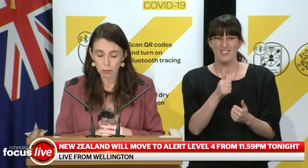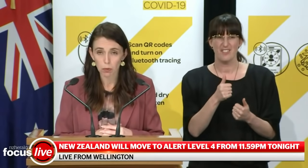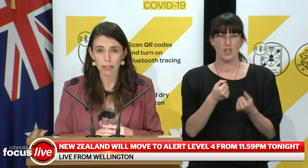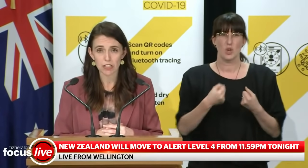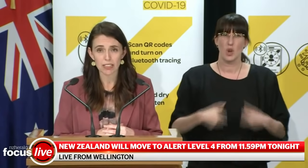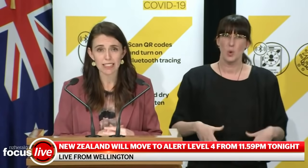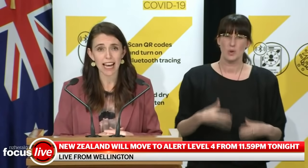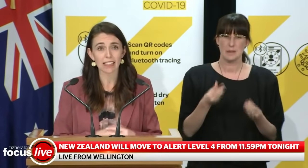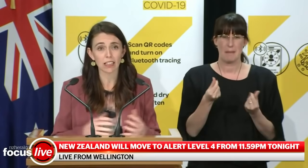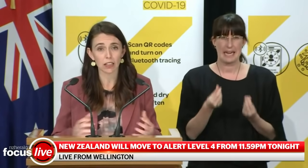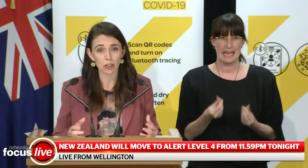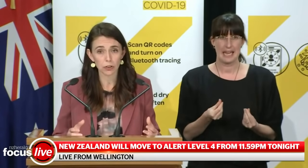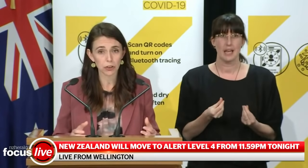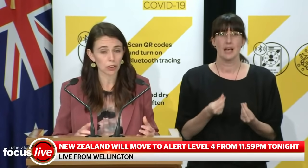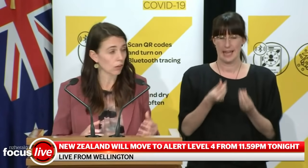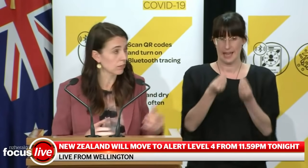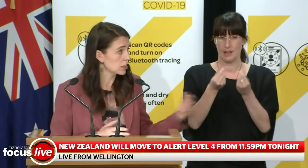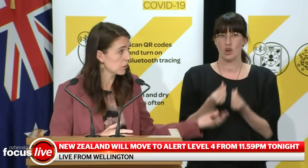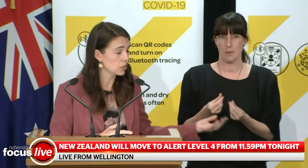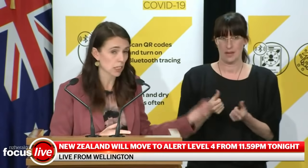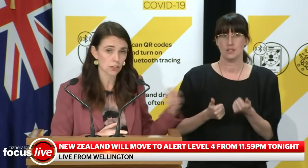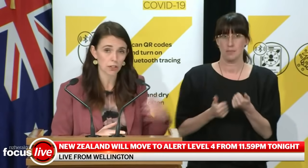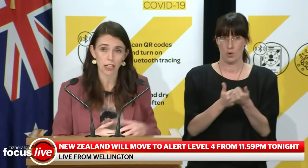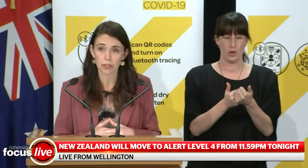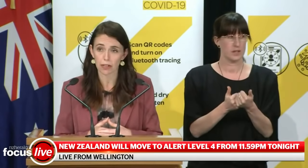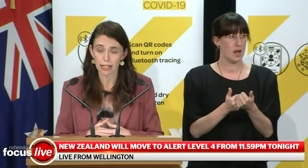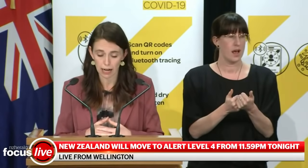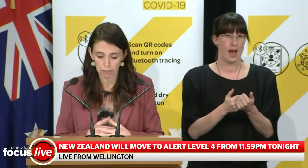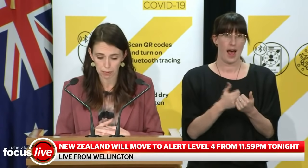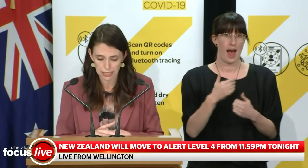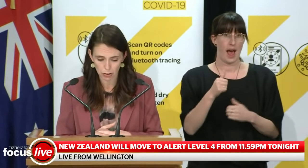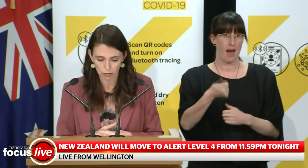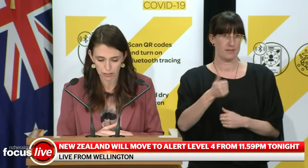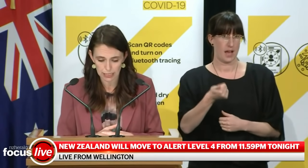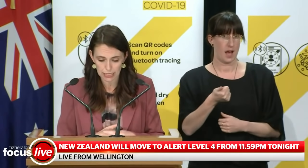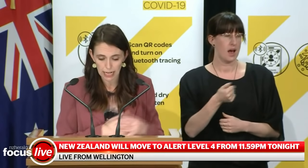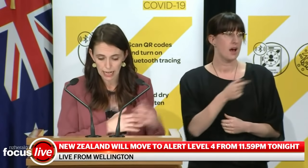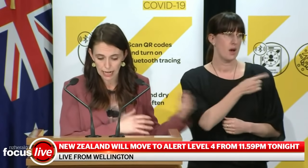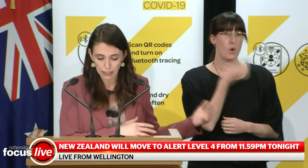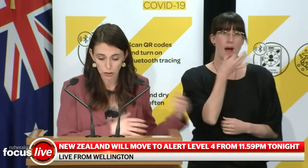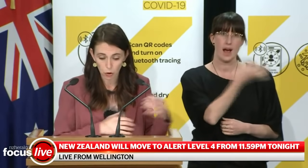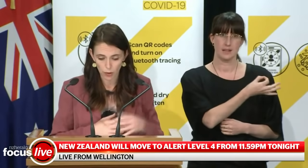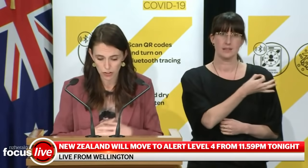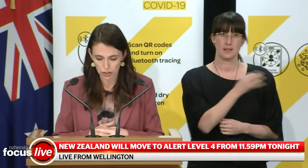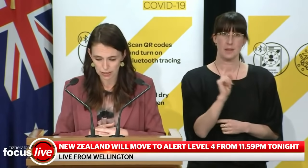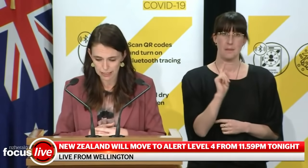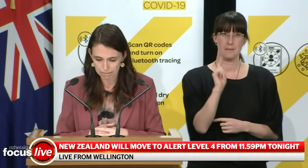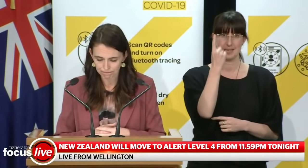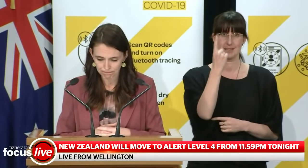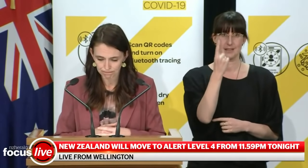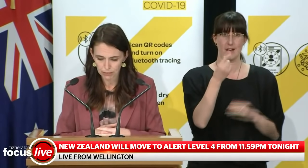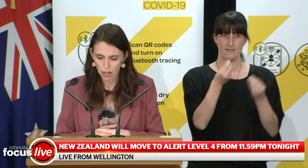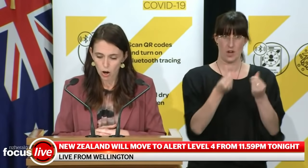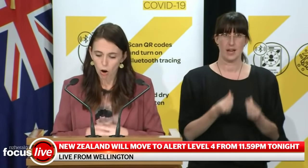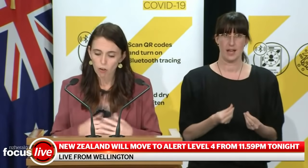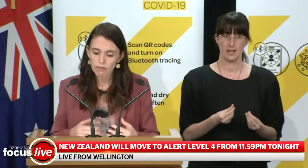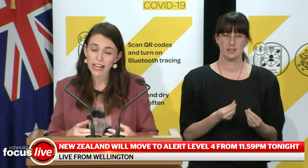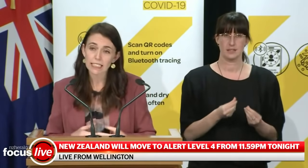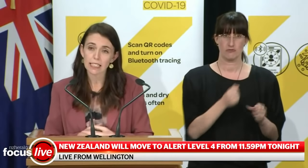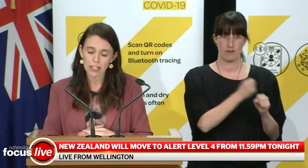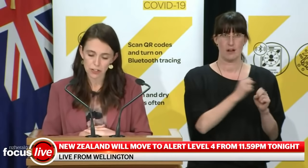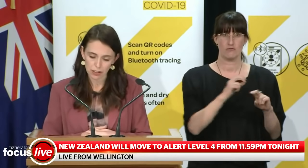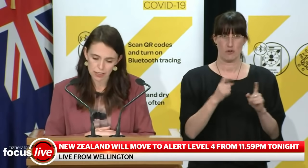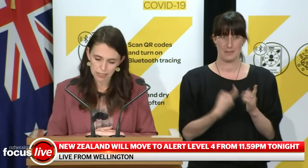the available measures at the conclusion of this first introductory press conference and questions.